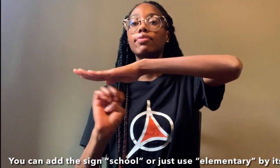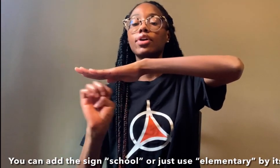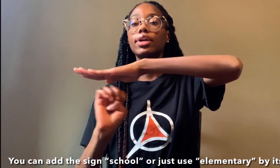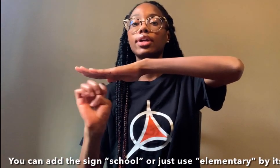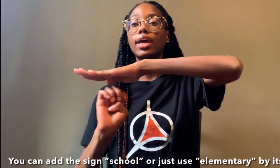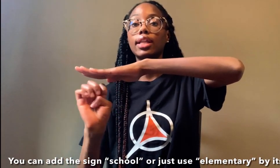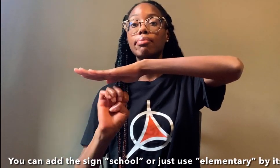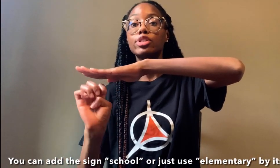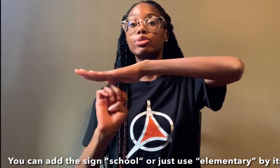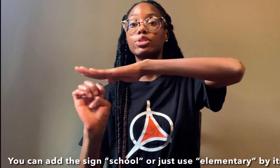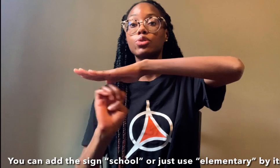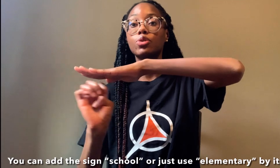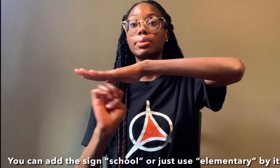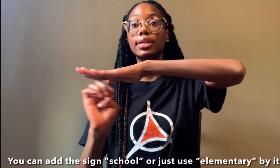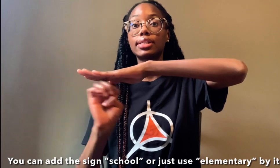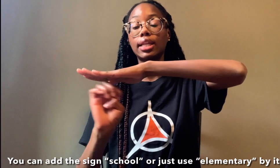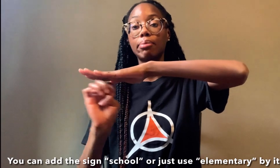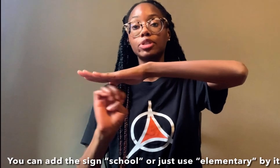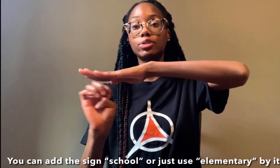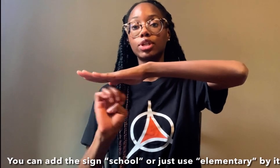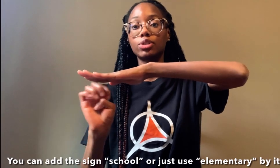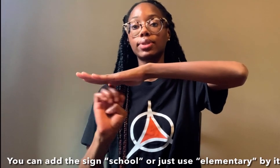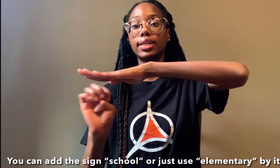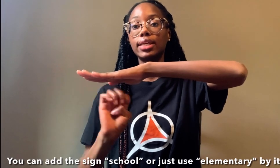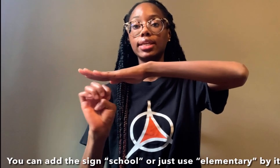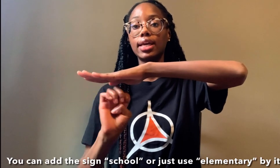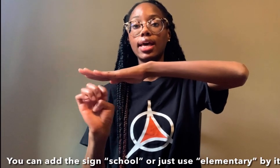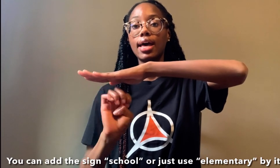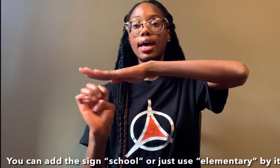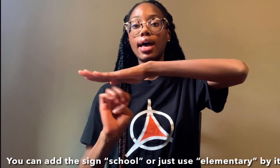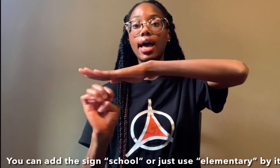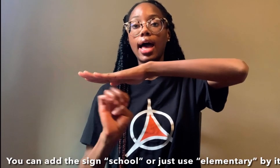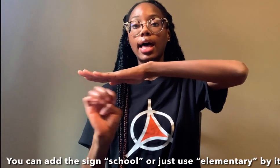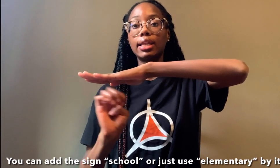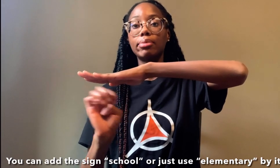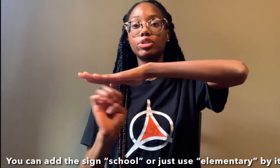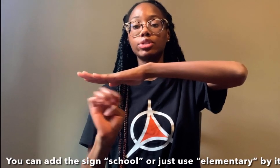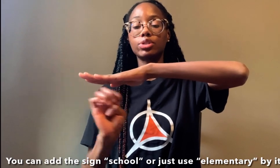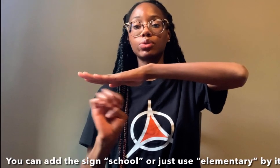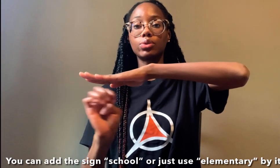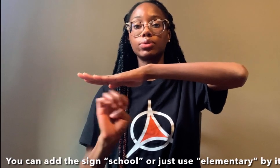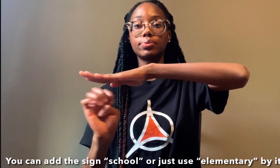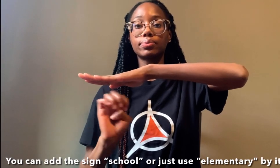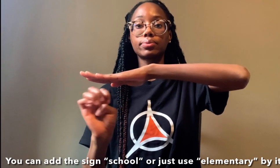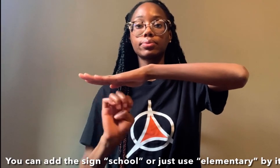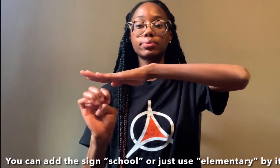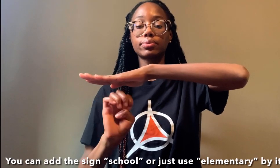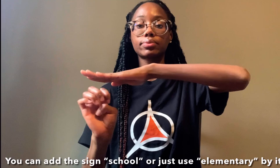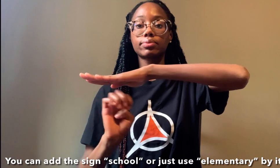your elementary school, because elementary starts with the E. Elementary school.